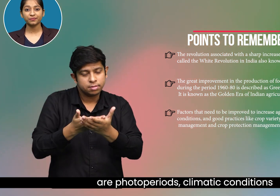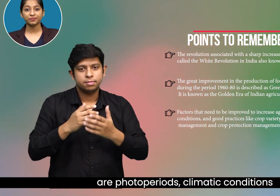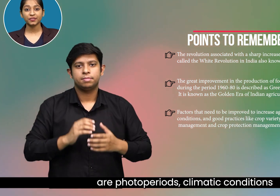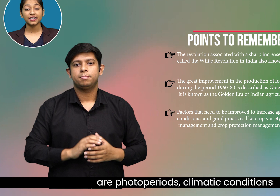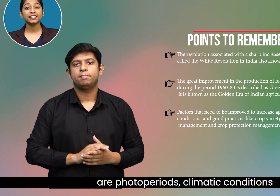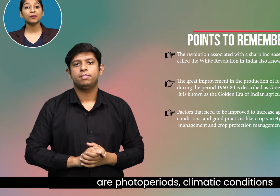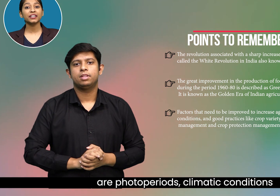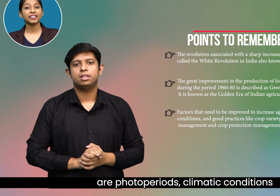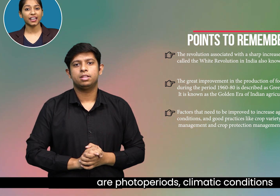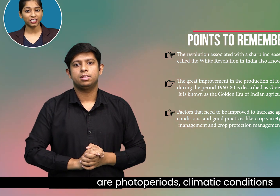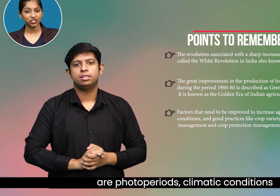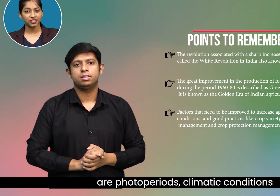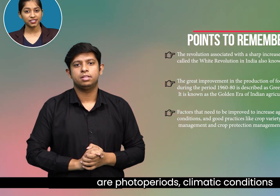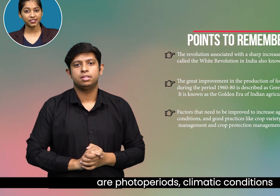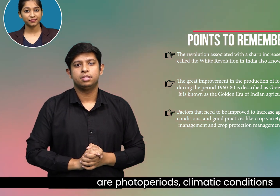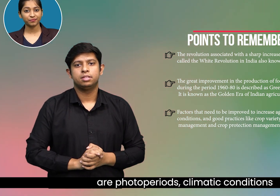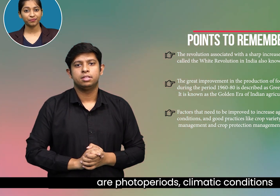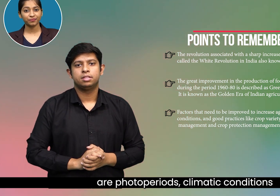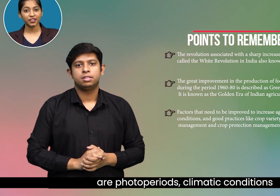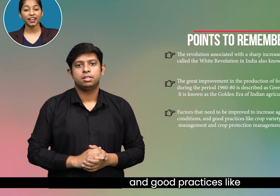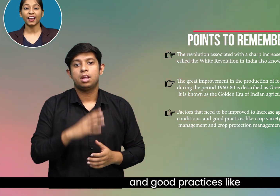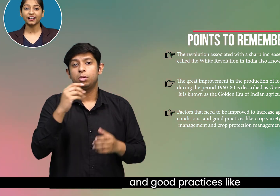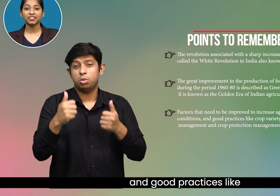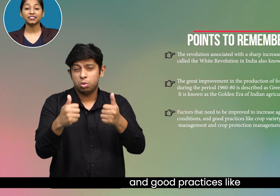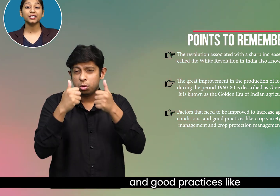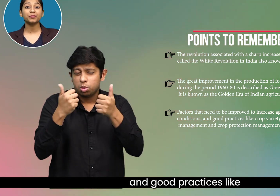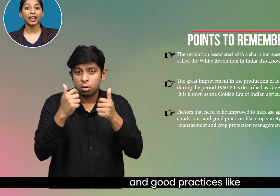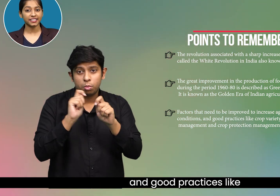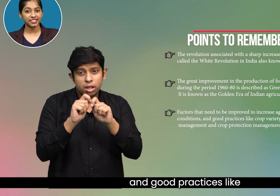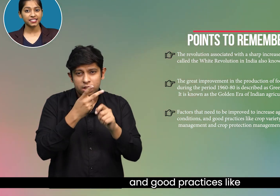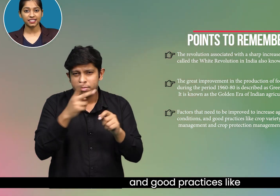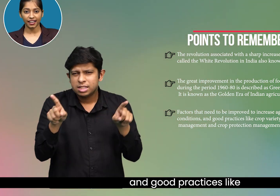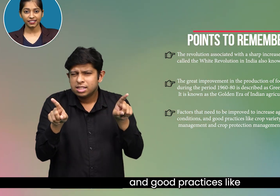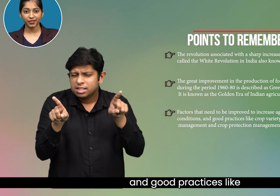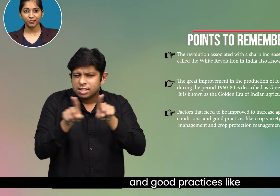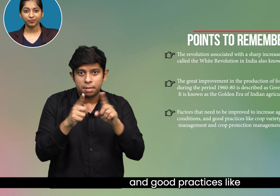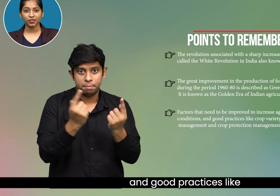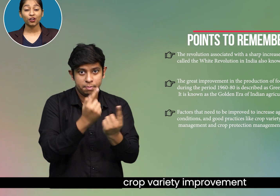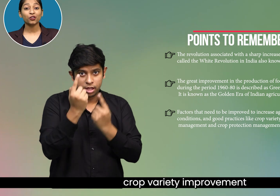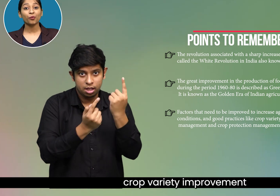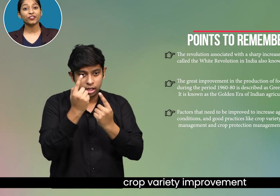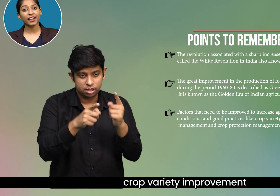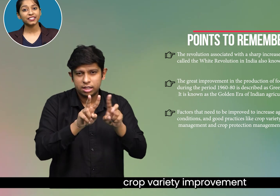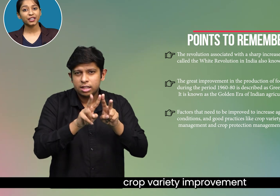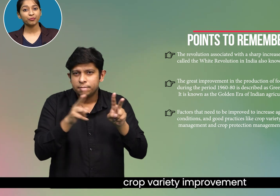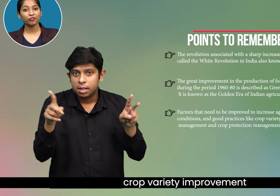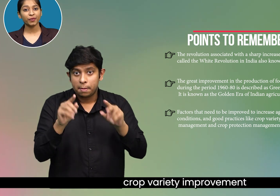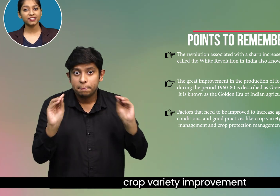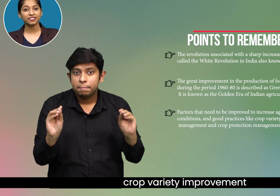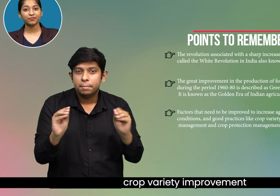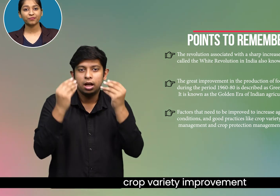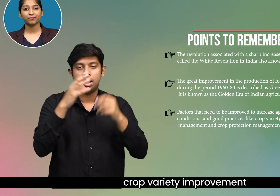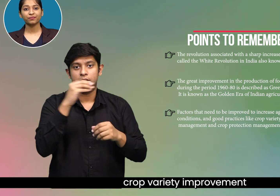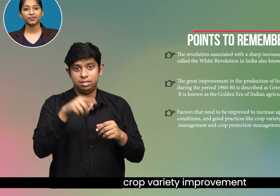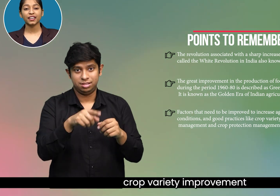photoperiods, climatic conditions, and good practices like crop variety